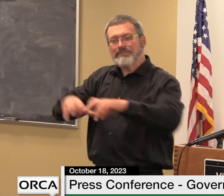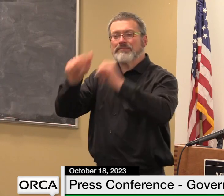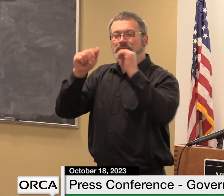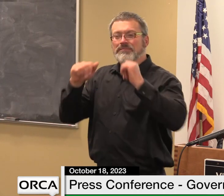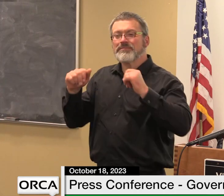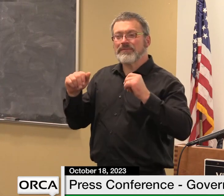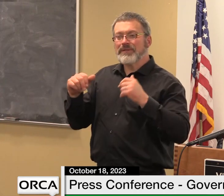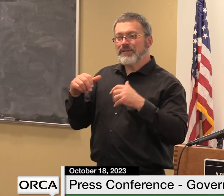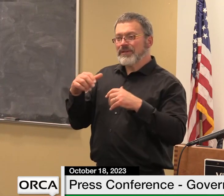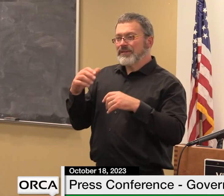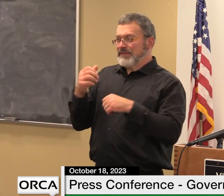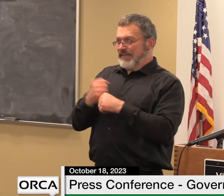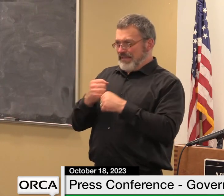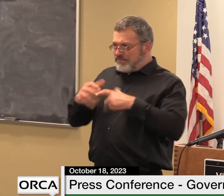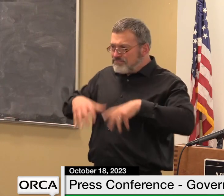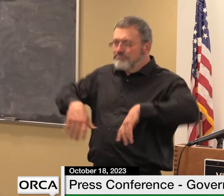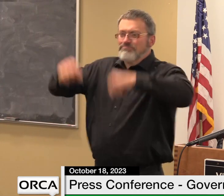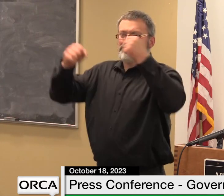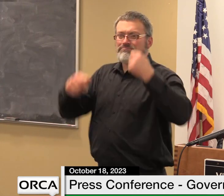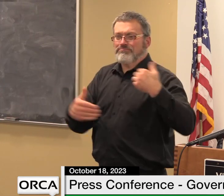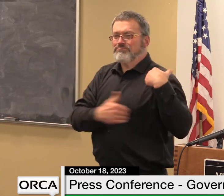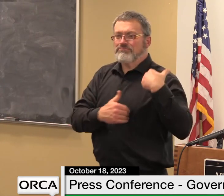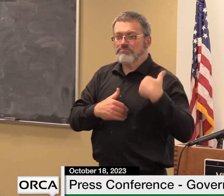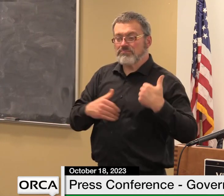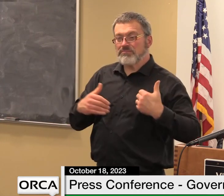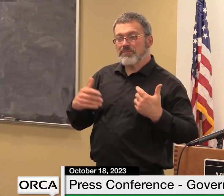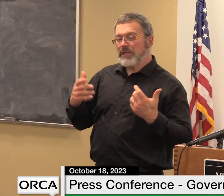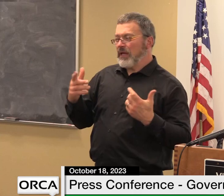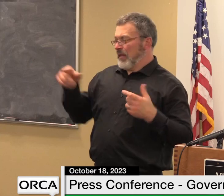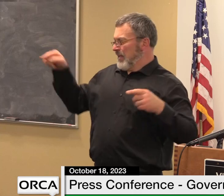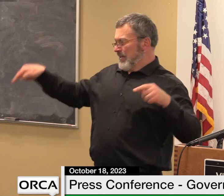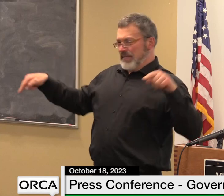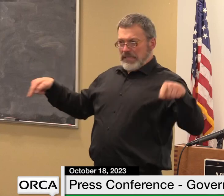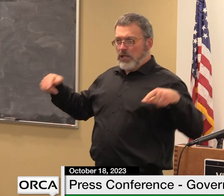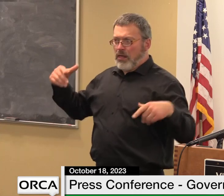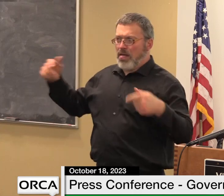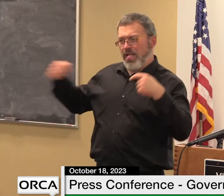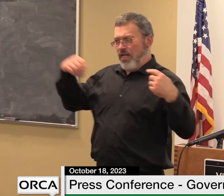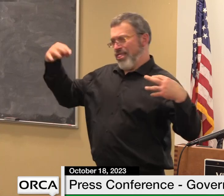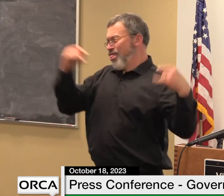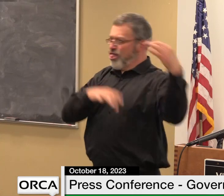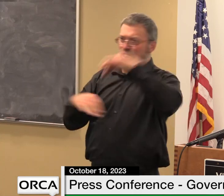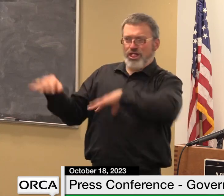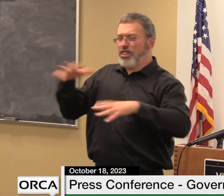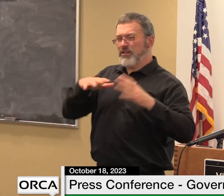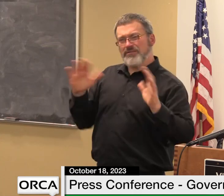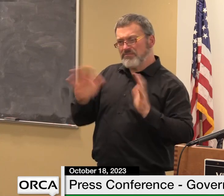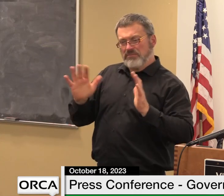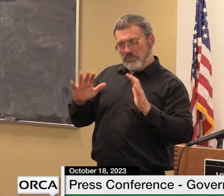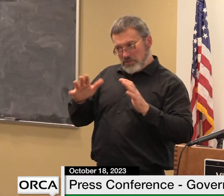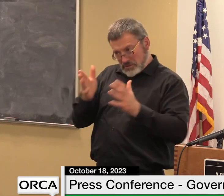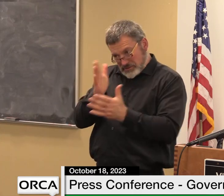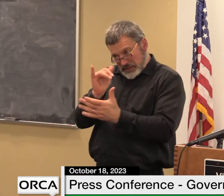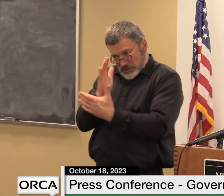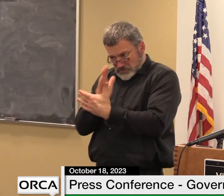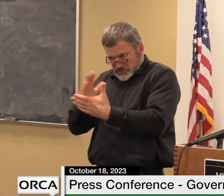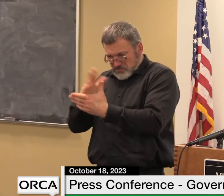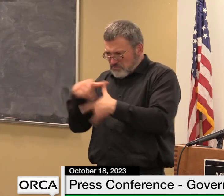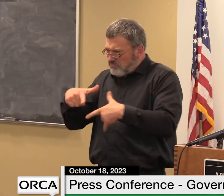should be controlling Congress at this point in time, those in the middle, those on both sides of the aisle, who can work